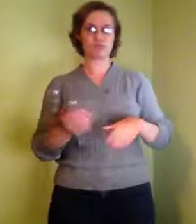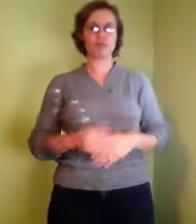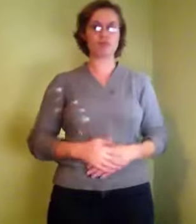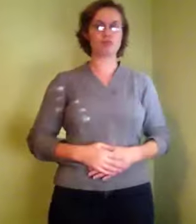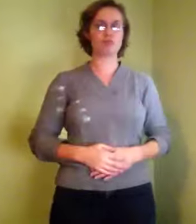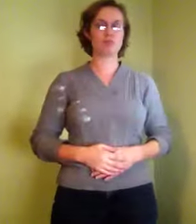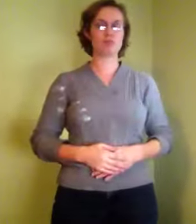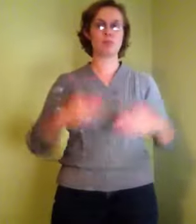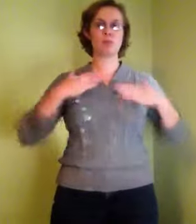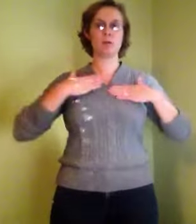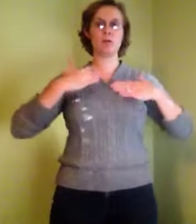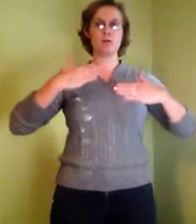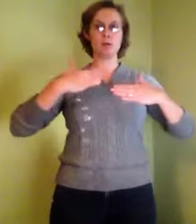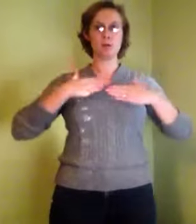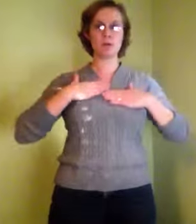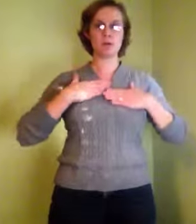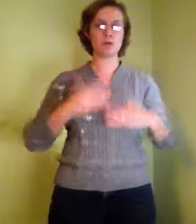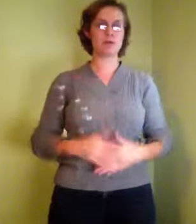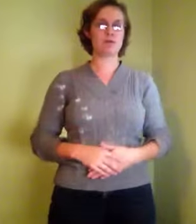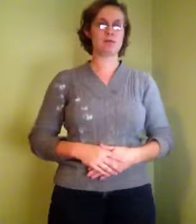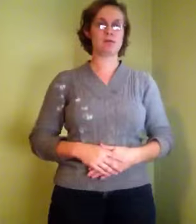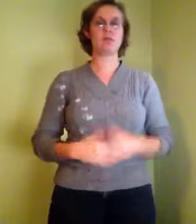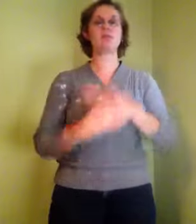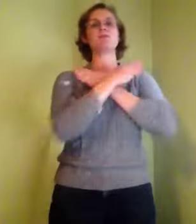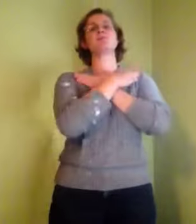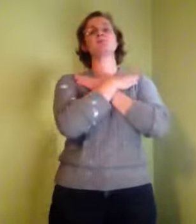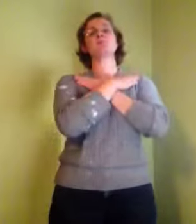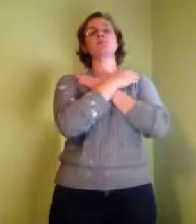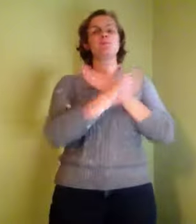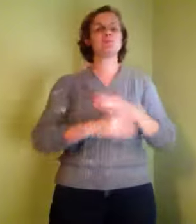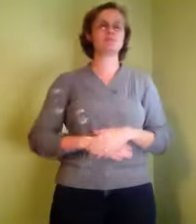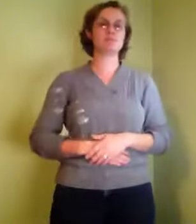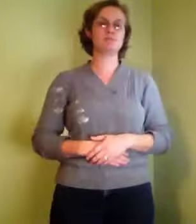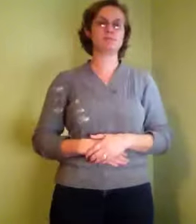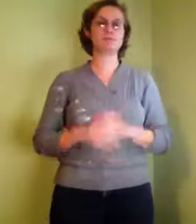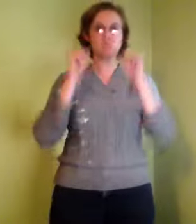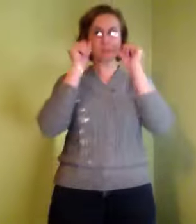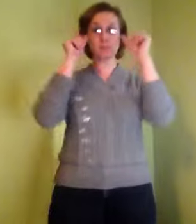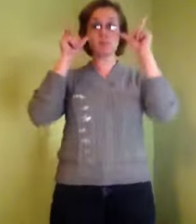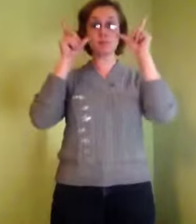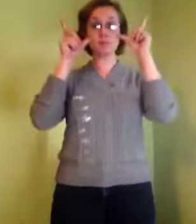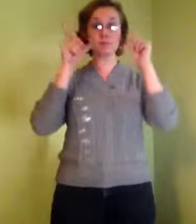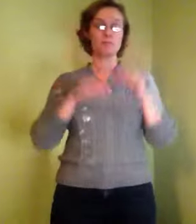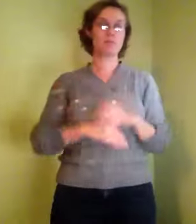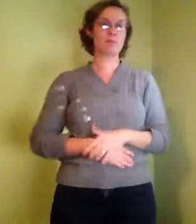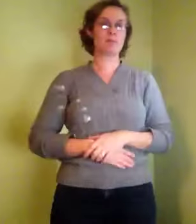Breathe, Rest, Wake Up, Healthy,